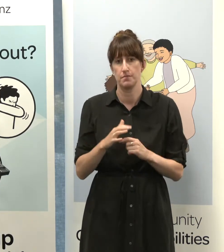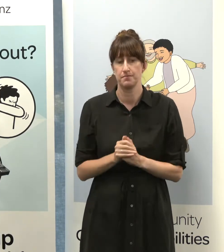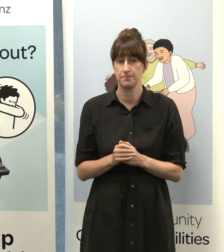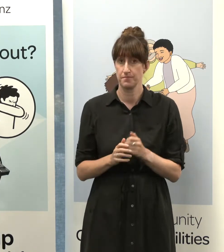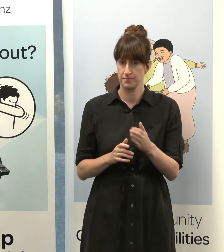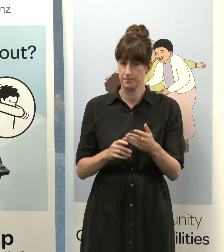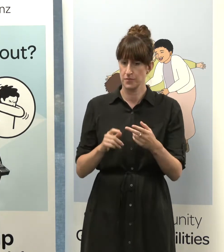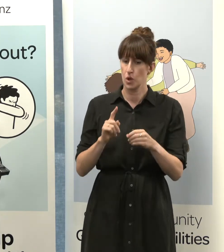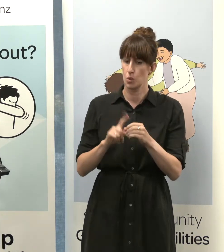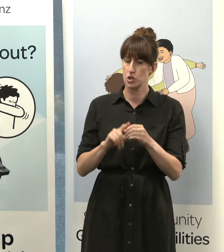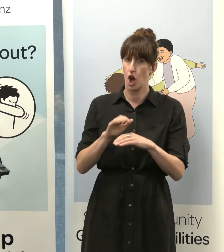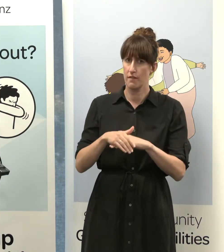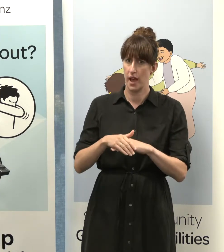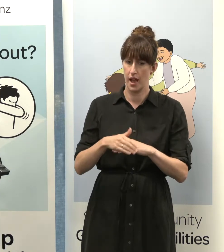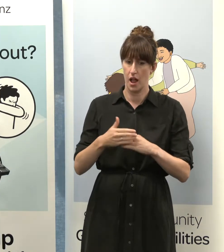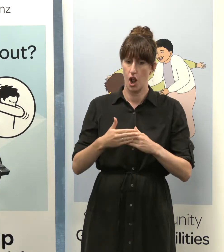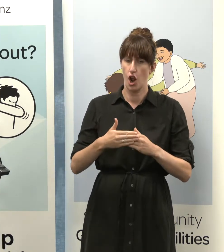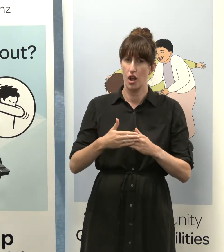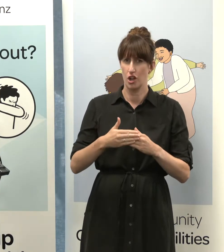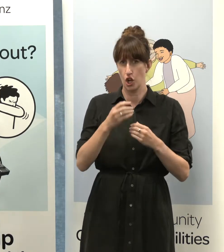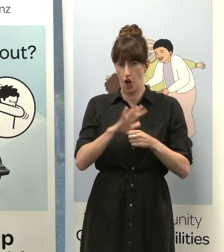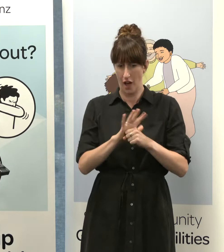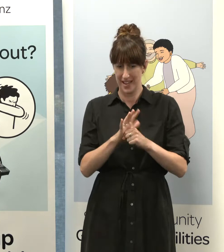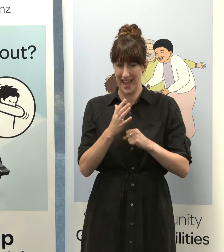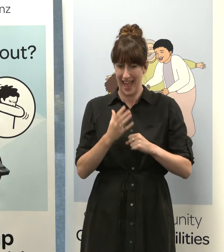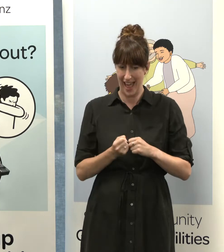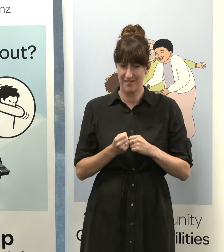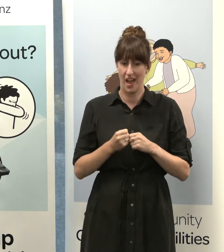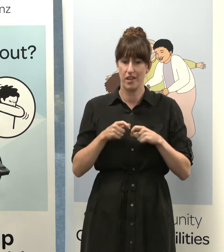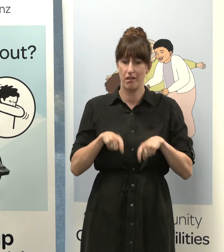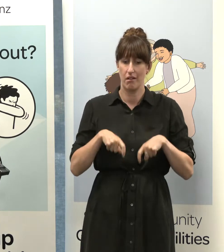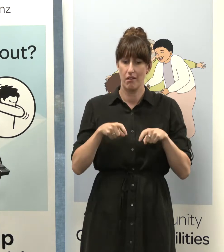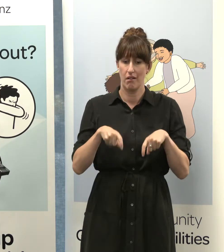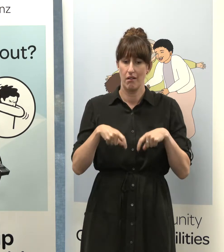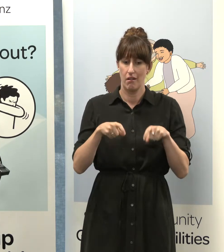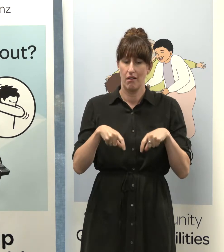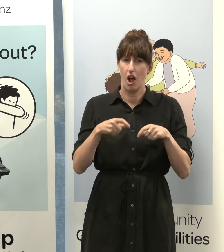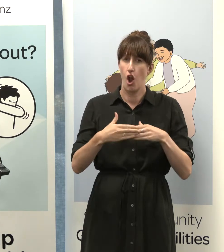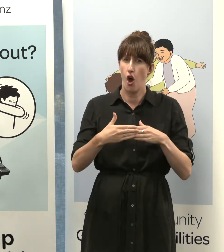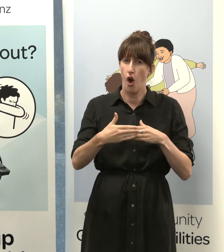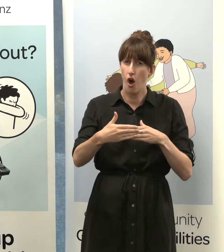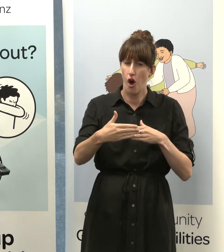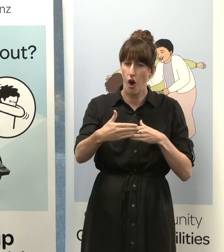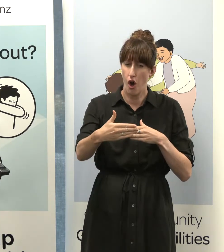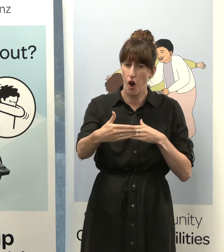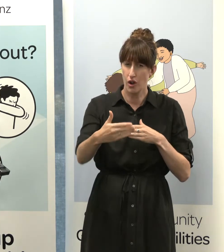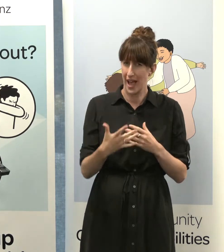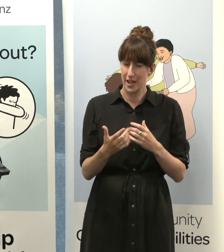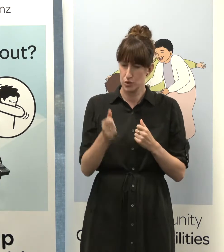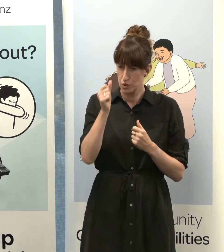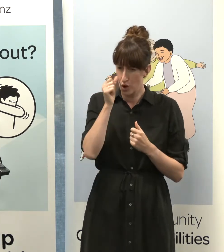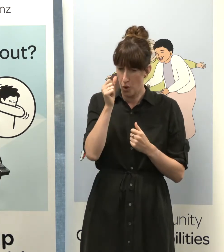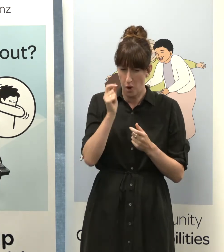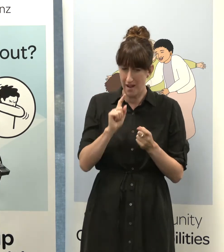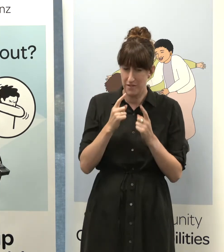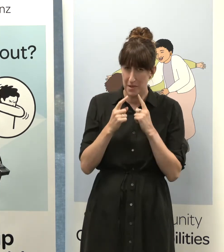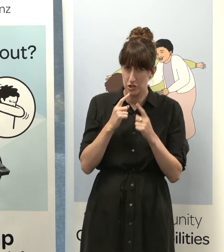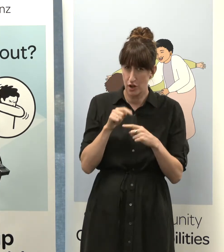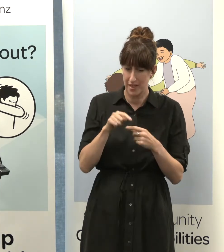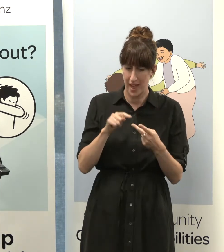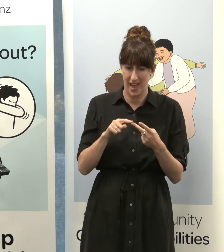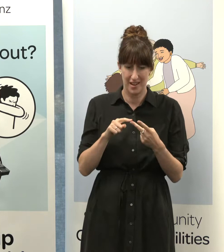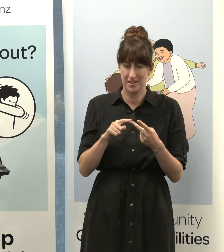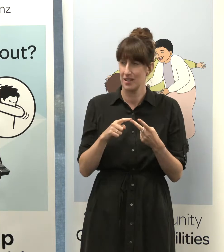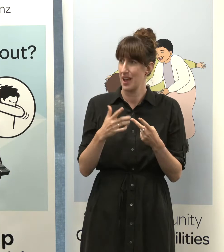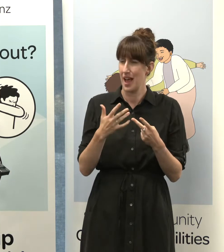it to be, and what percentage of those who get COVID are likely to suffer from long COVID? Yes, well, there have been a number of studies on